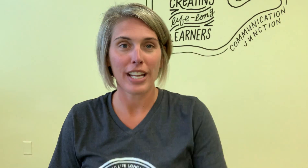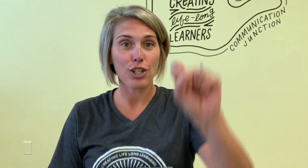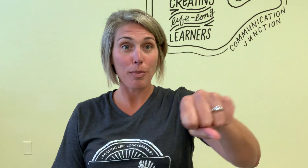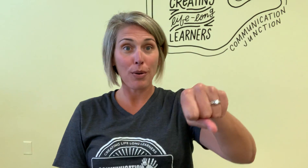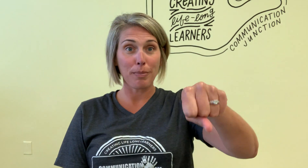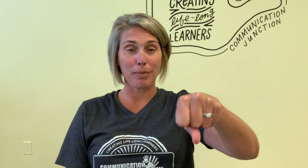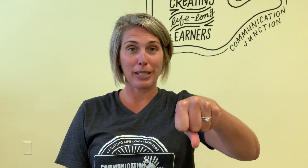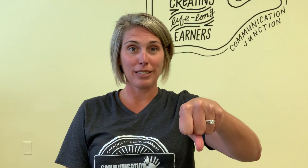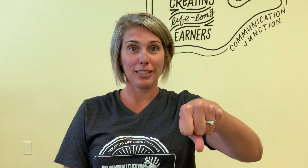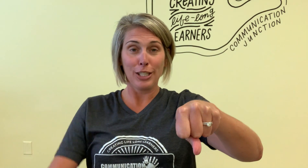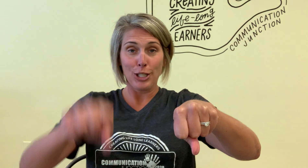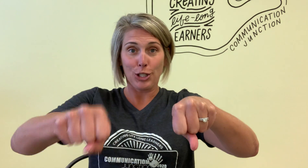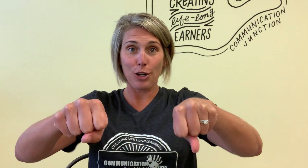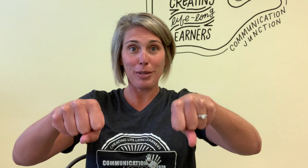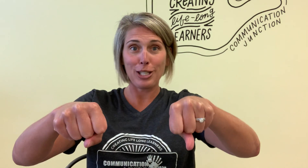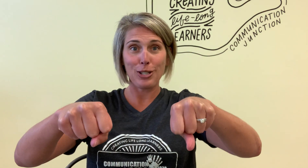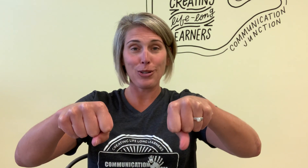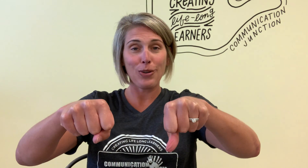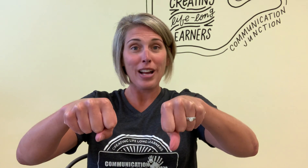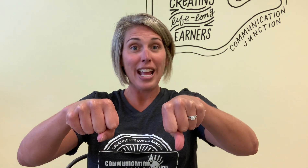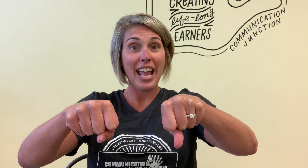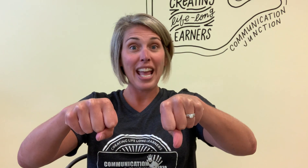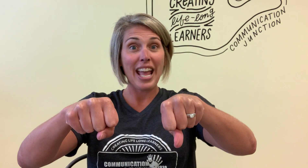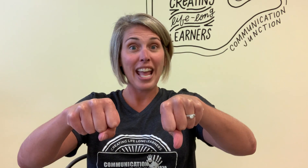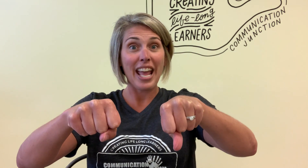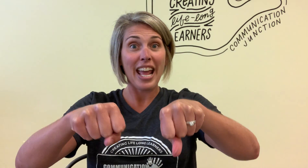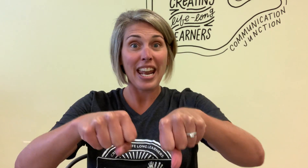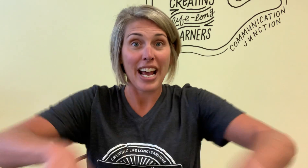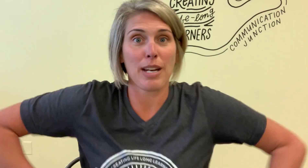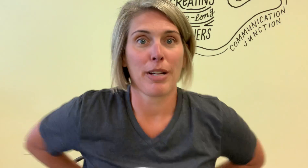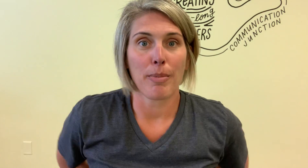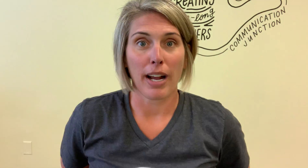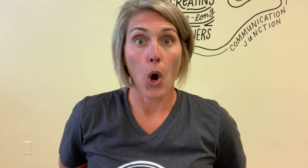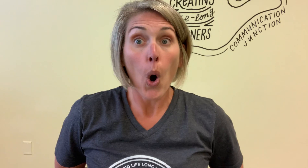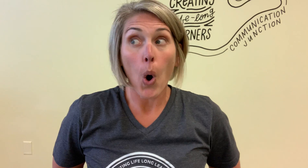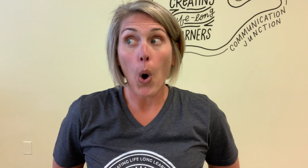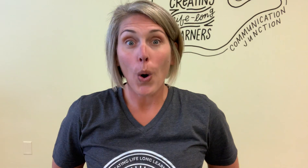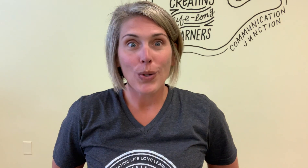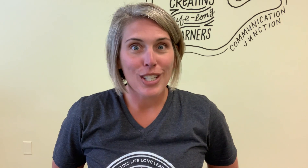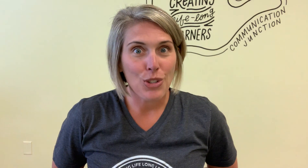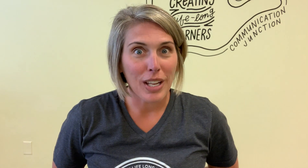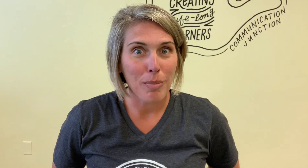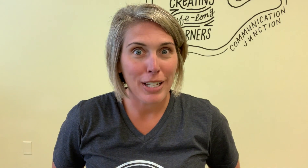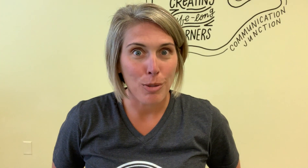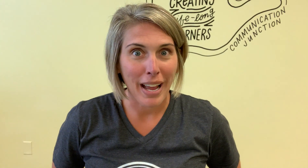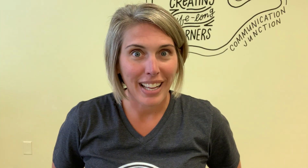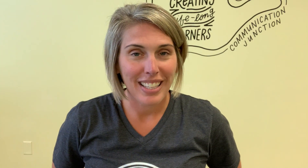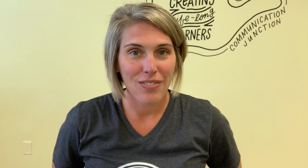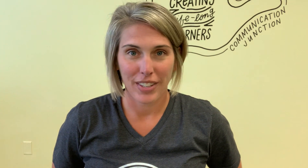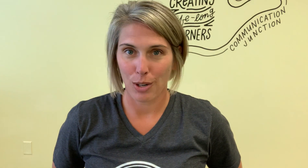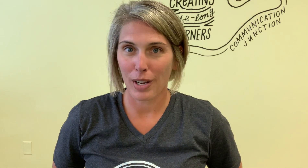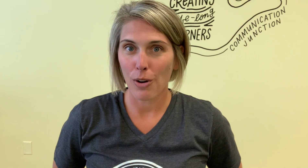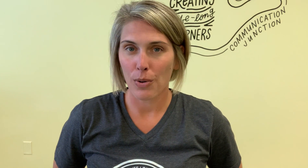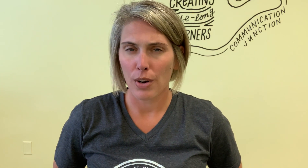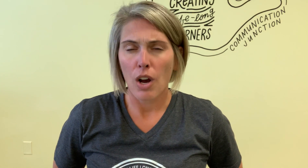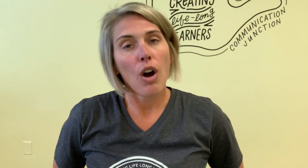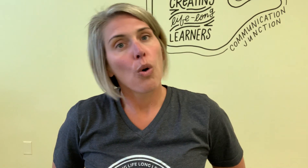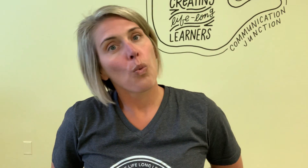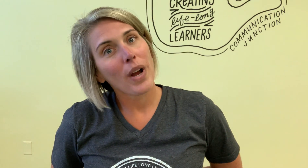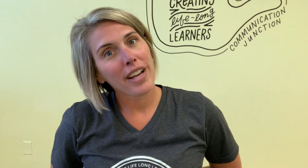Show me one pumpkin, show me two, and hide them behind your back. Oh, did you get them behind your back? Here we go.